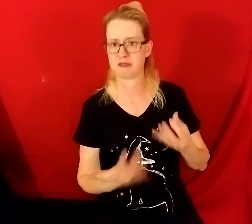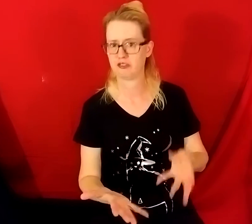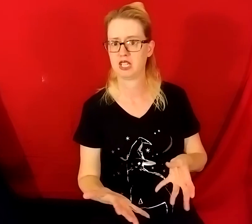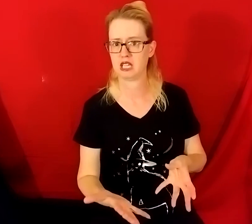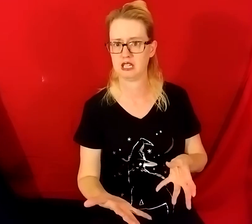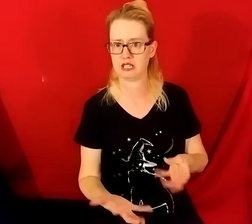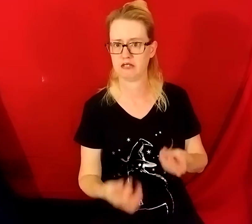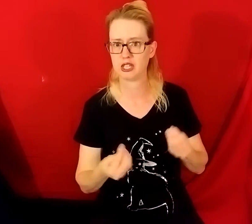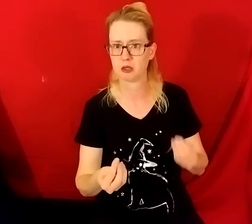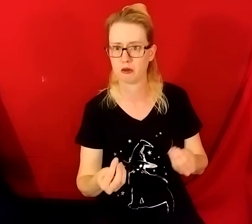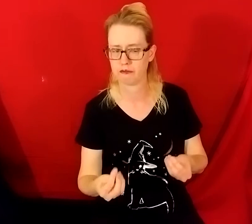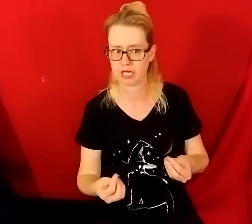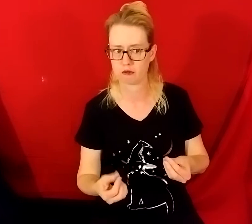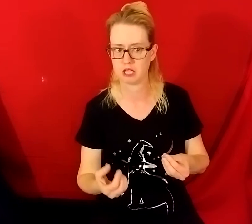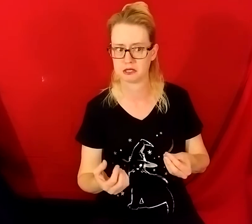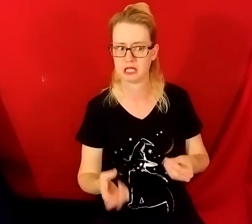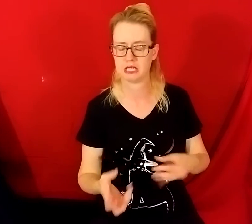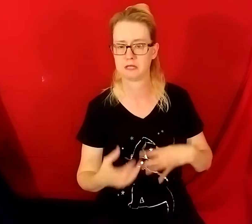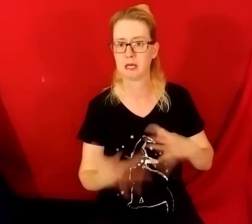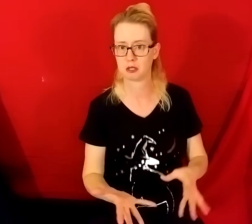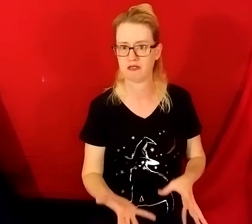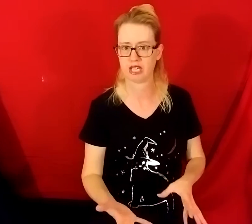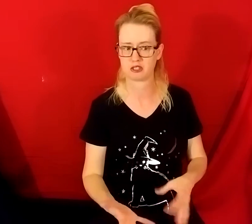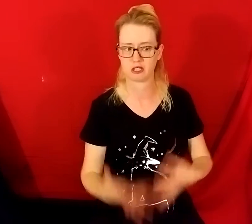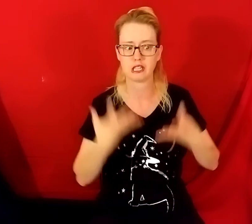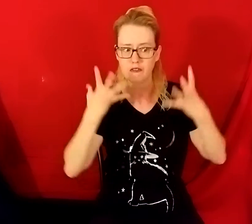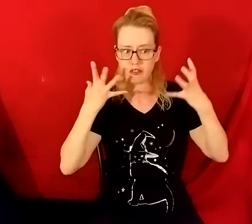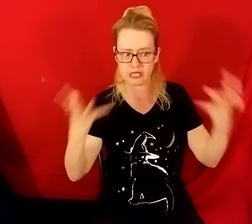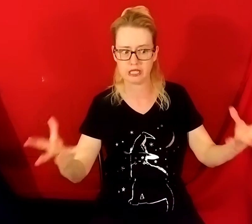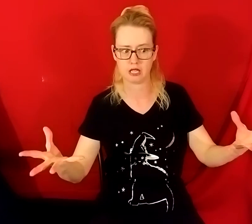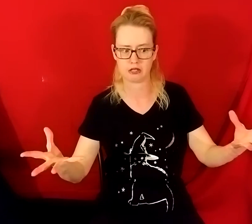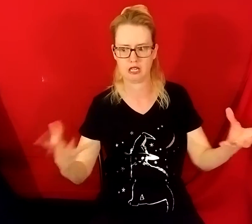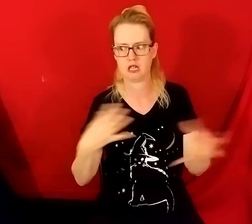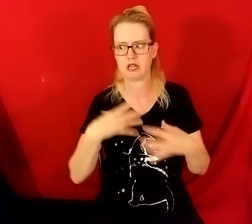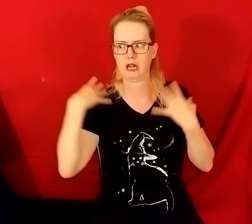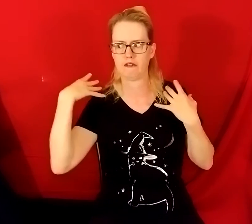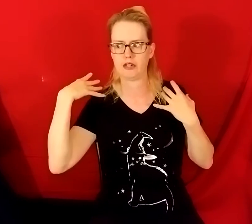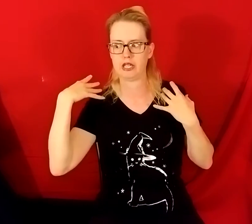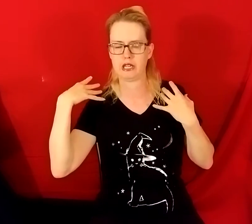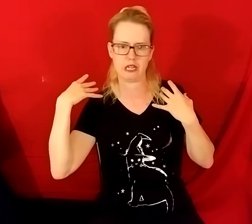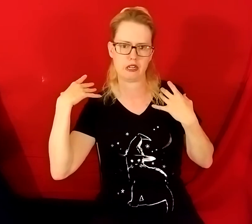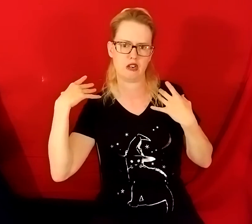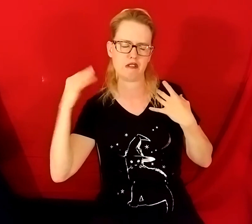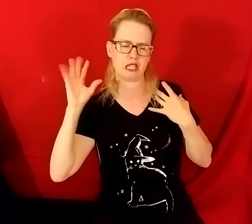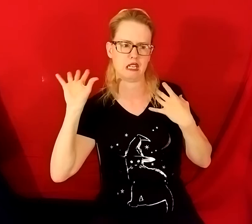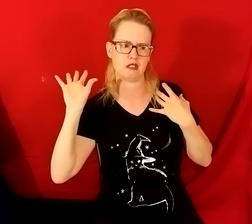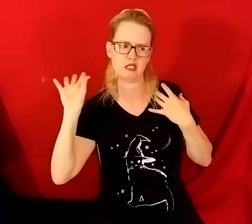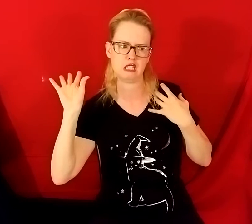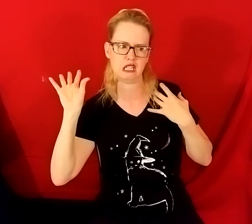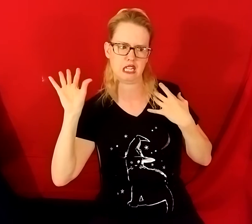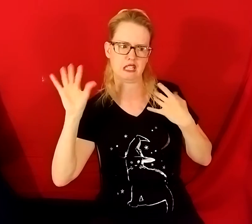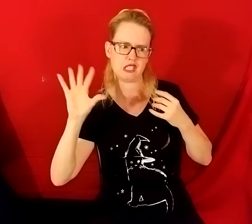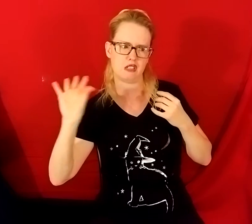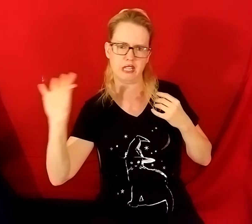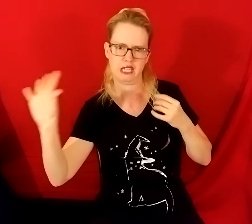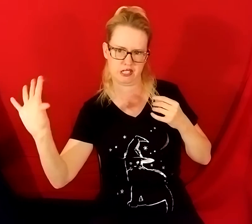uh, visual effect, rather than a special effect, so you can see it, you're not, and you know, oh yeah, that's so edited, that